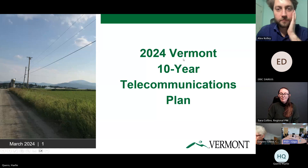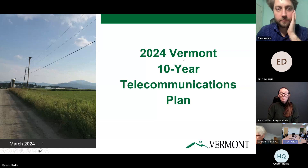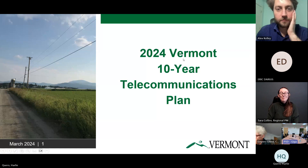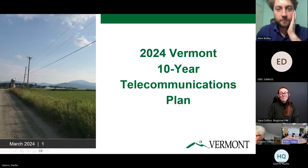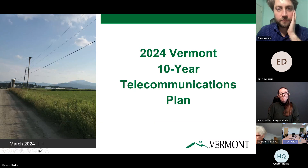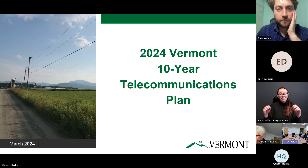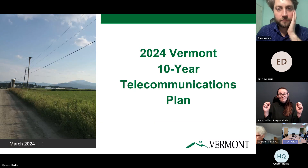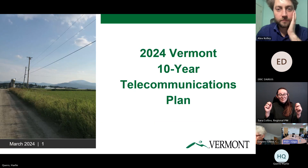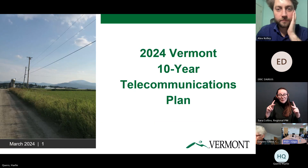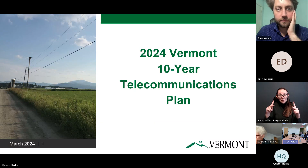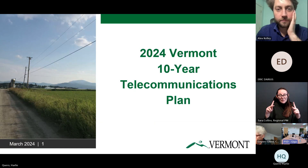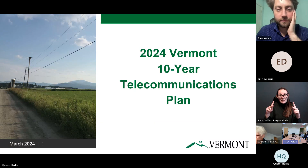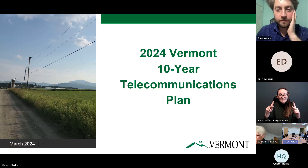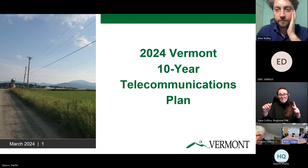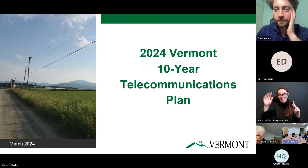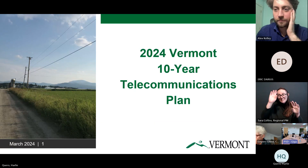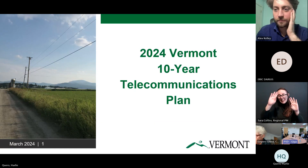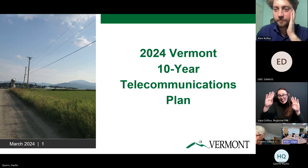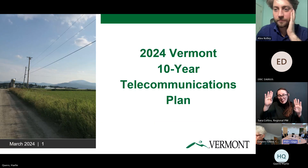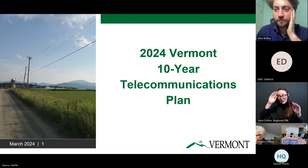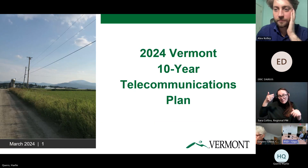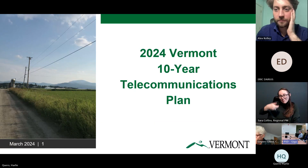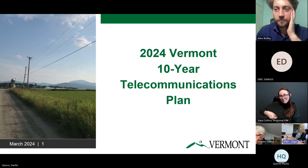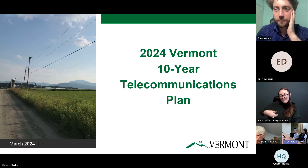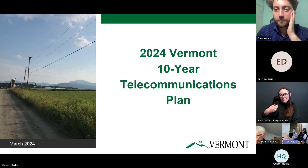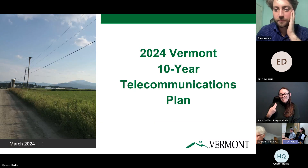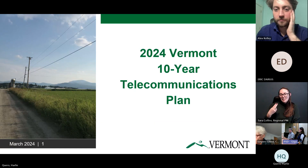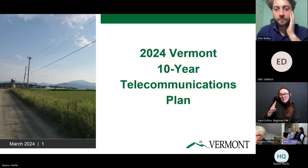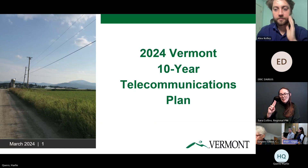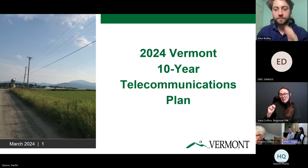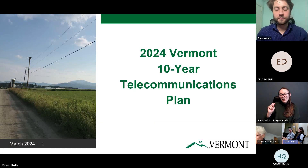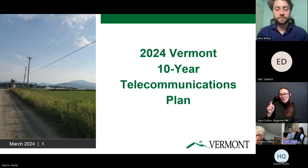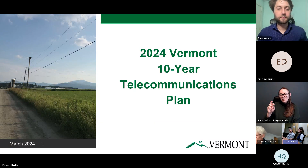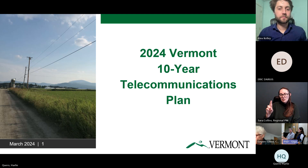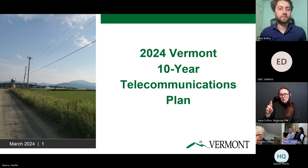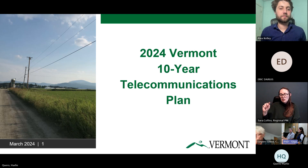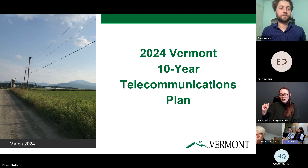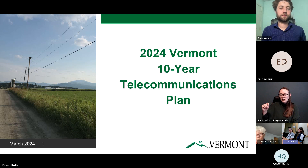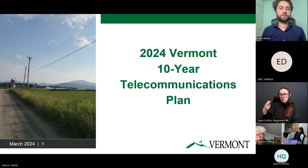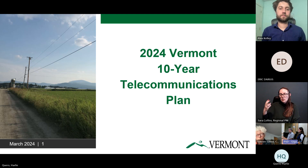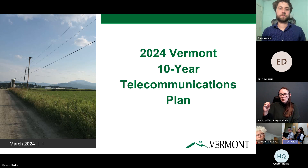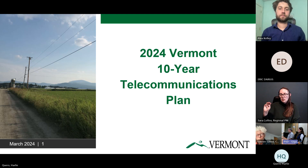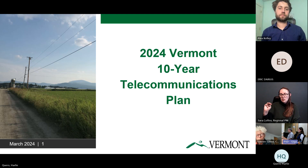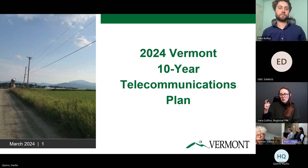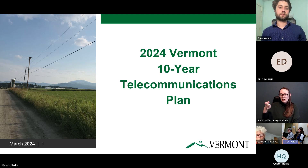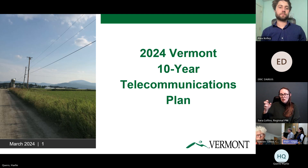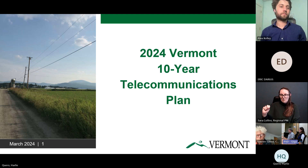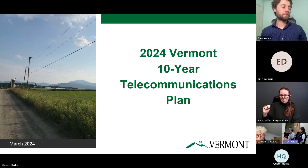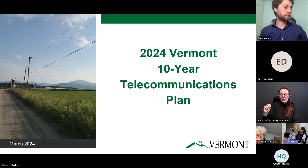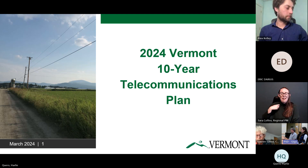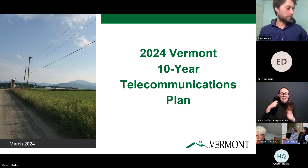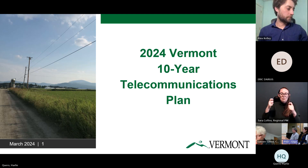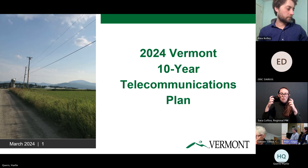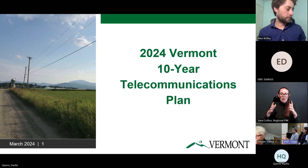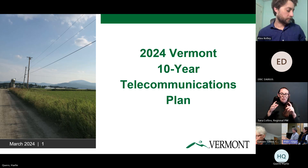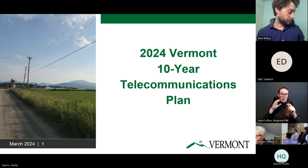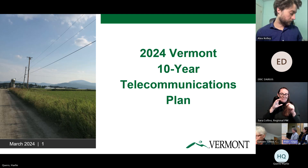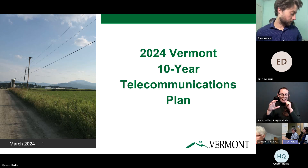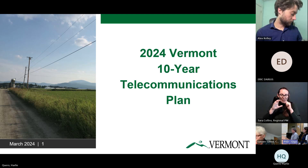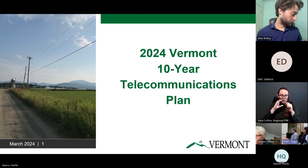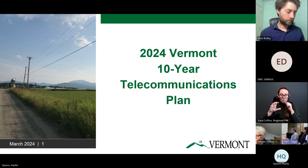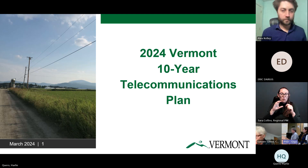All right. Hello, my name is Hunter Thompson, and I am the Director of Telecommunications and Connectivity with the Public Service Department. This